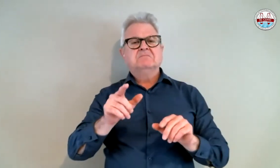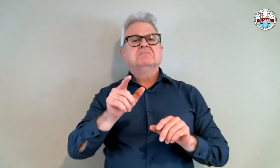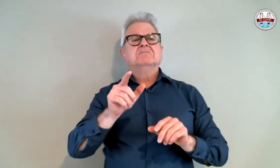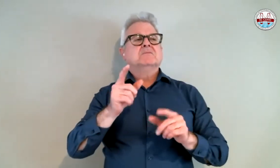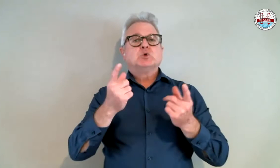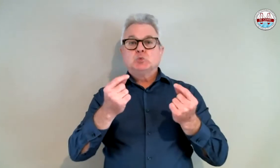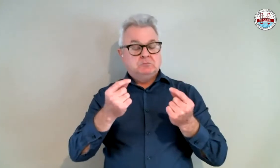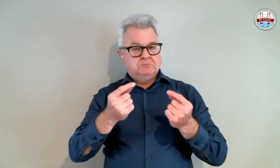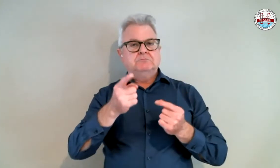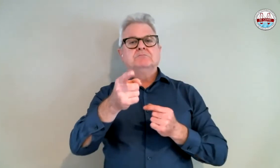buy K95.